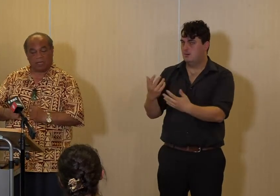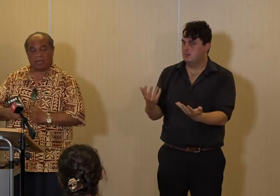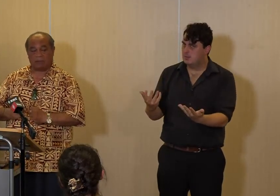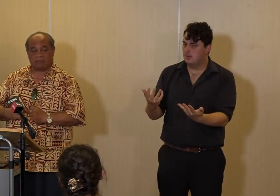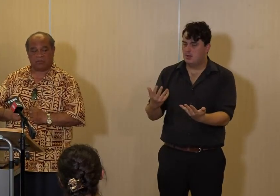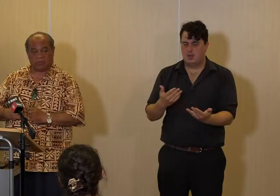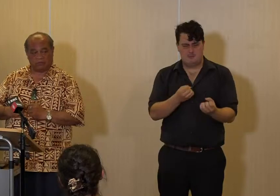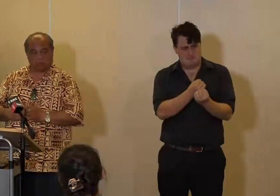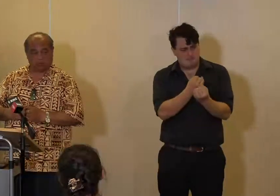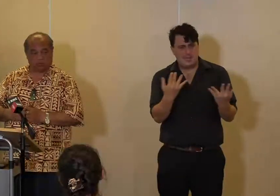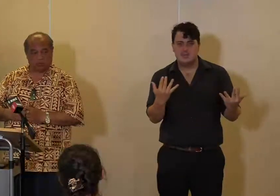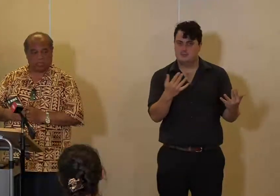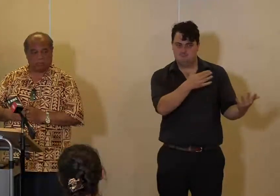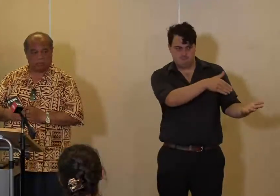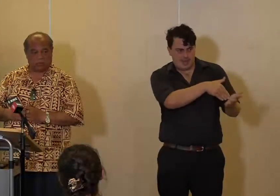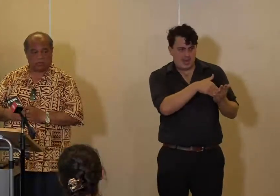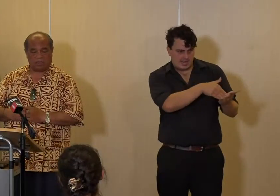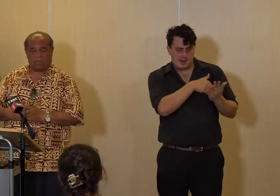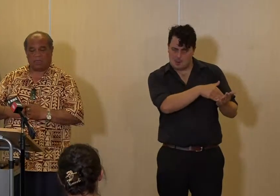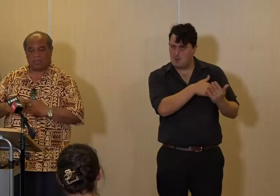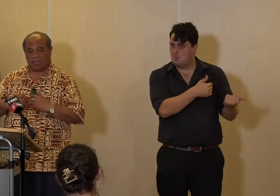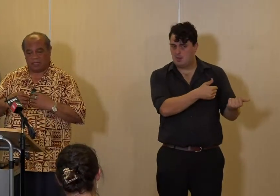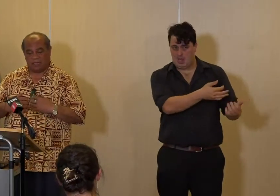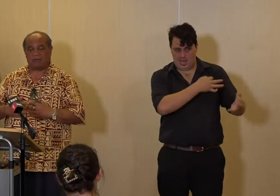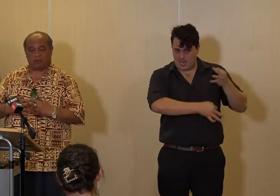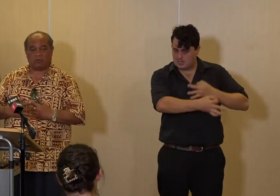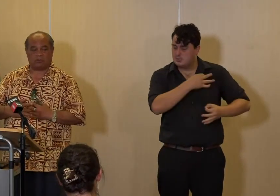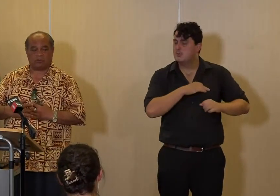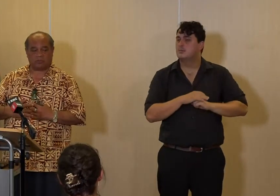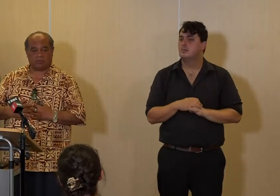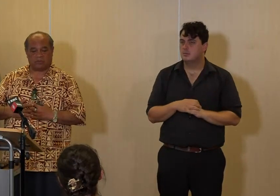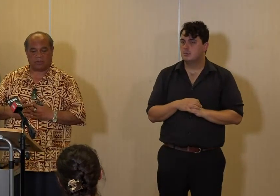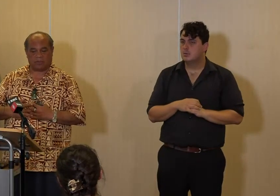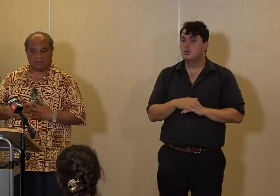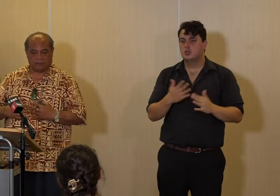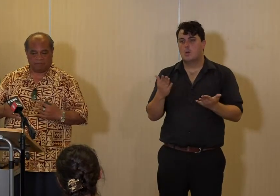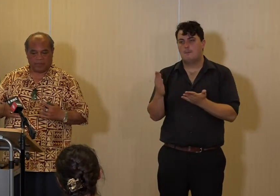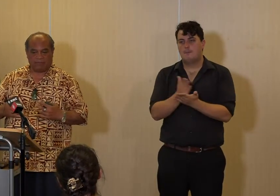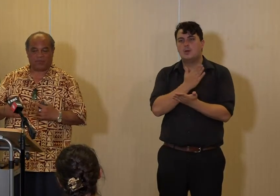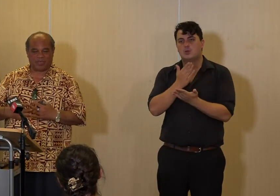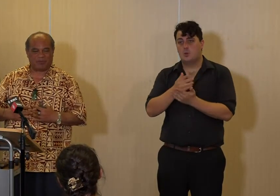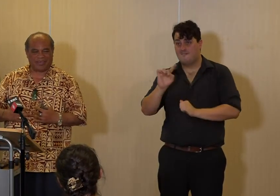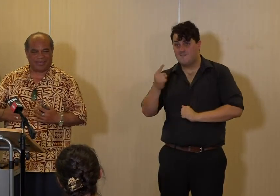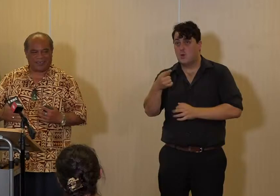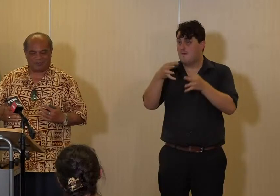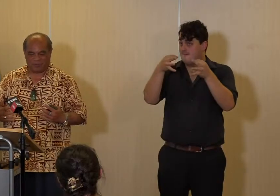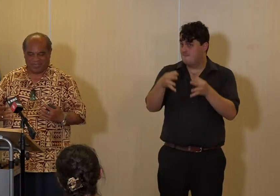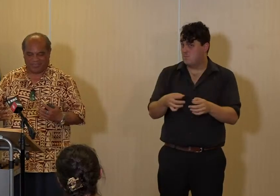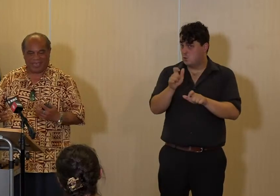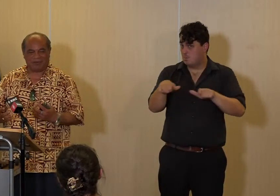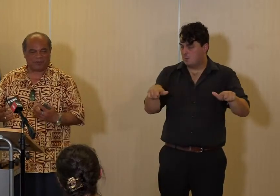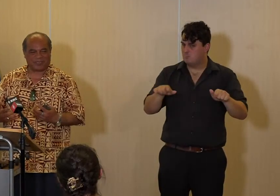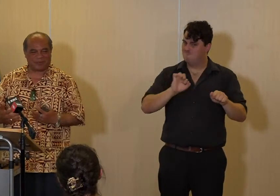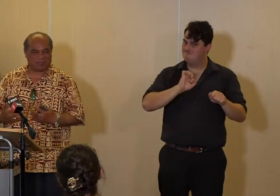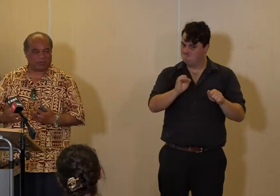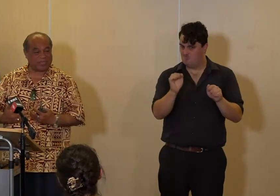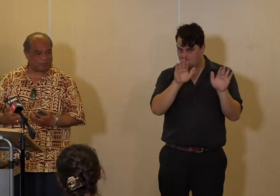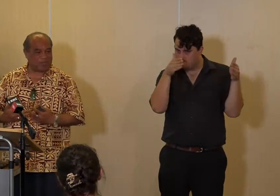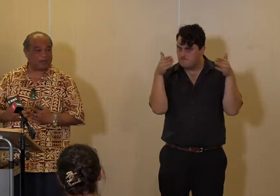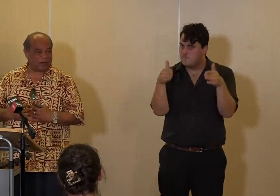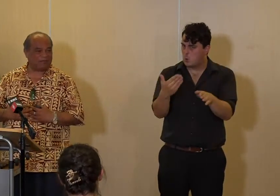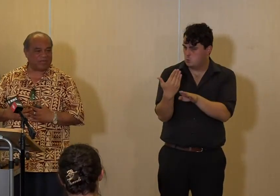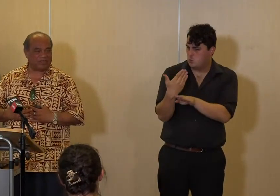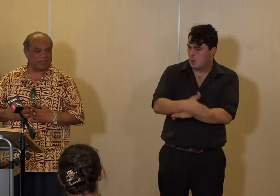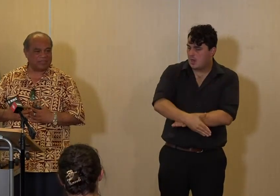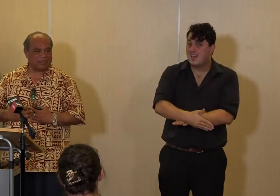allow time for the officials to do their work. And then, of course, we've got to figure out how do we channel the support that's